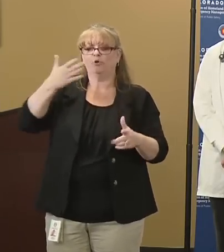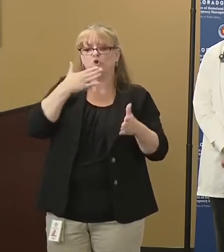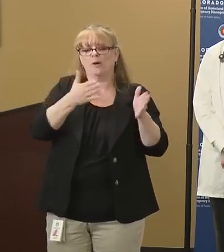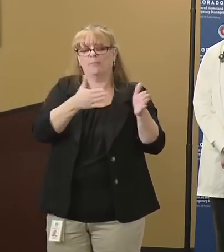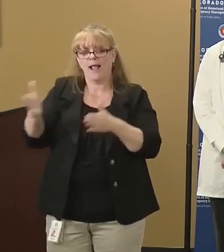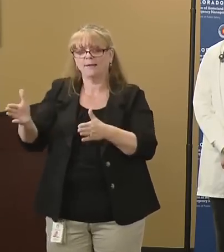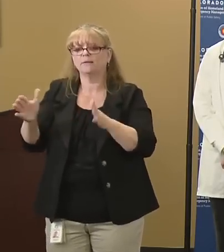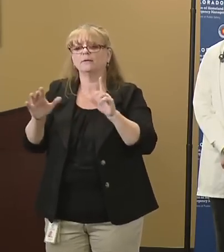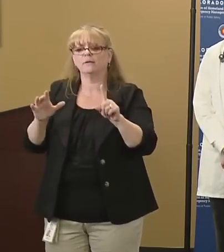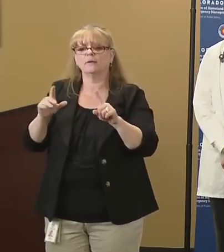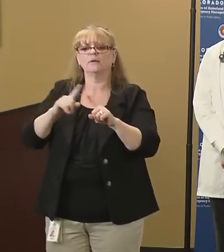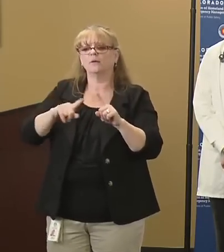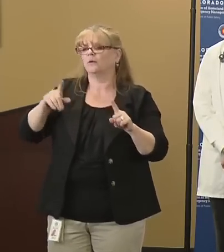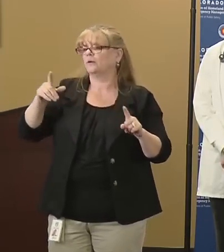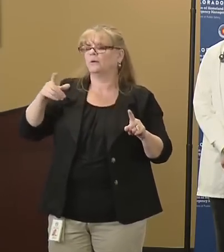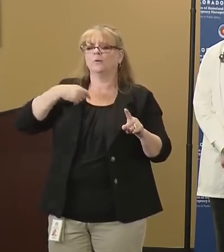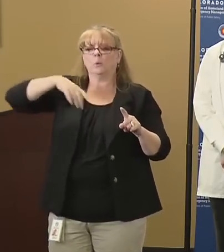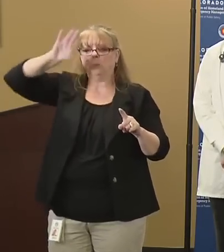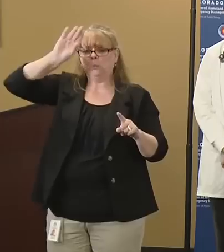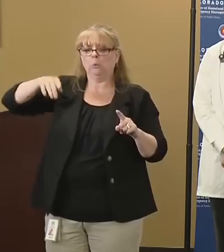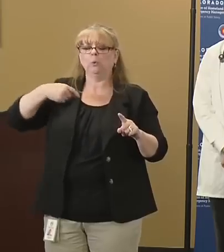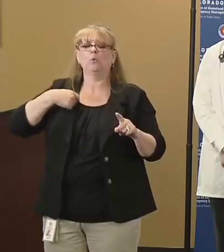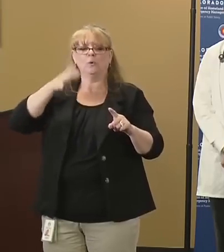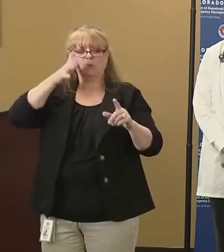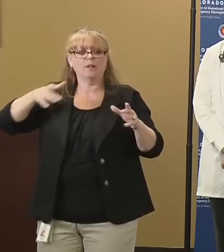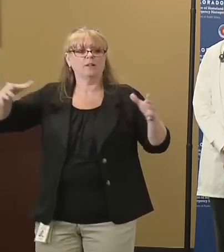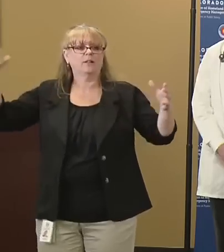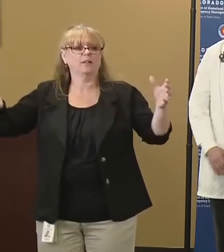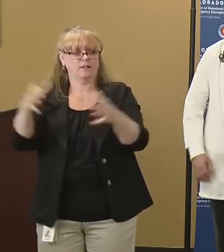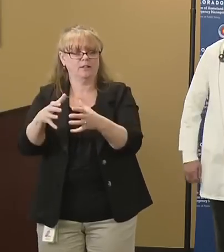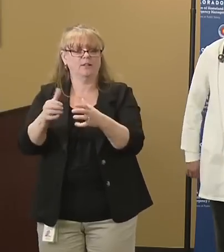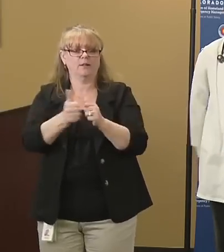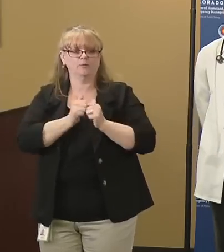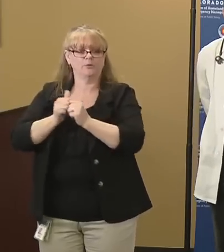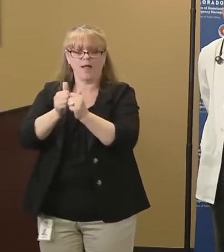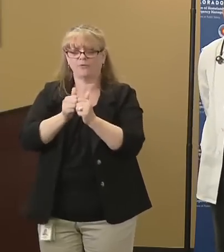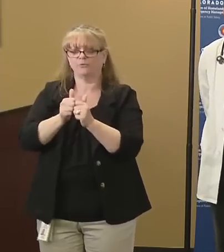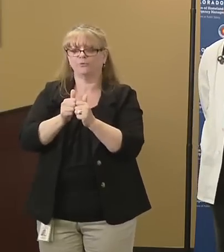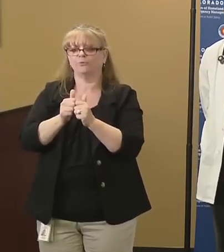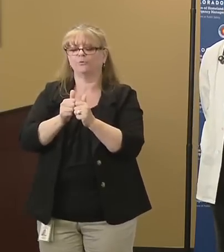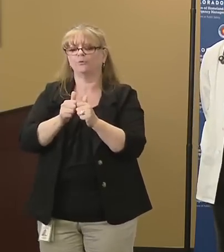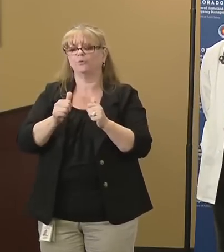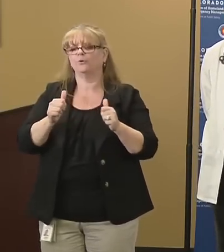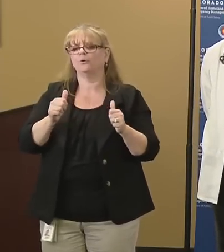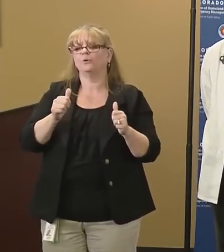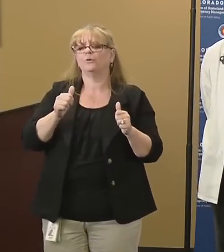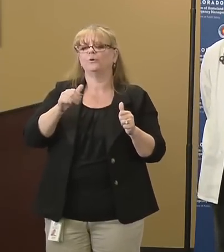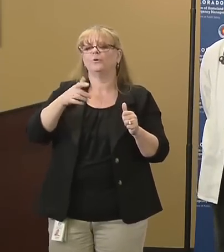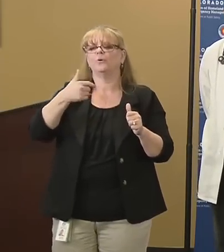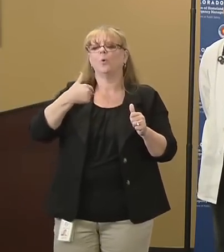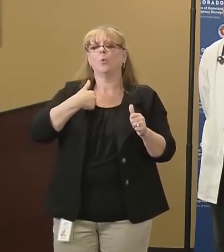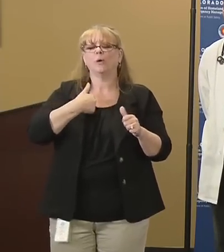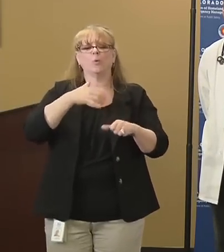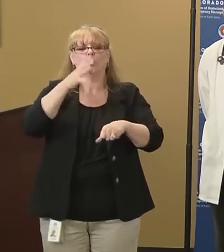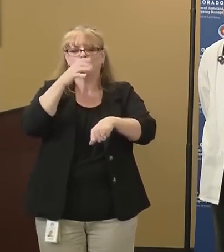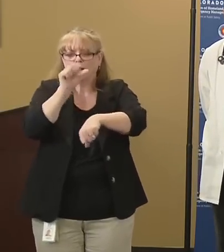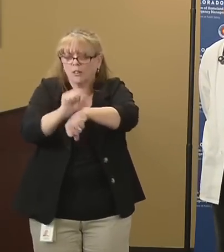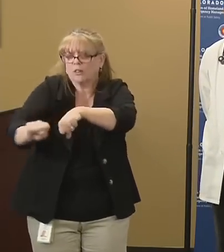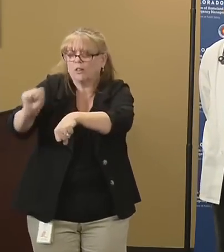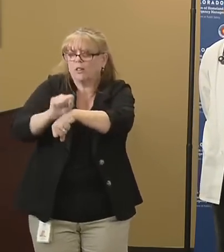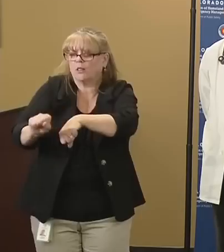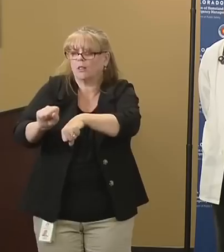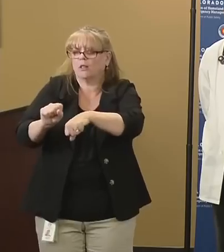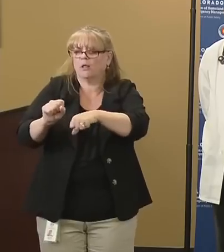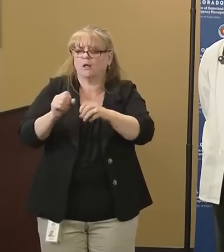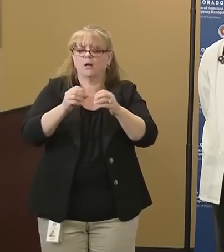those physical gatherings. We will work on what that formal guidance is over the next few weeks, but right now districts should prepare for that and assume that